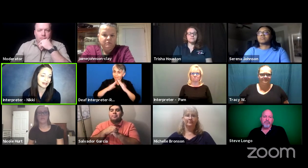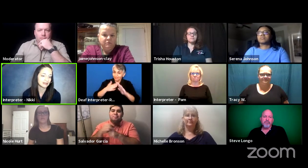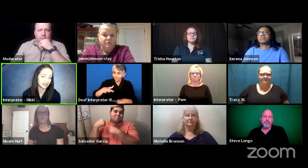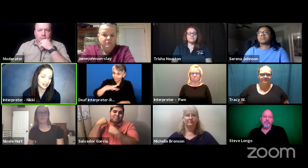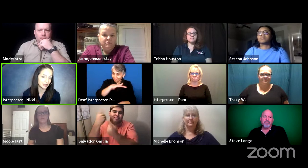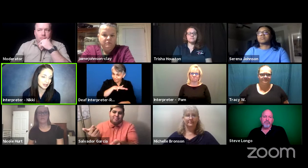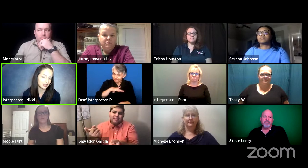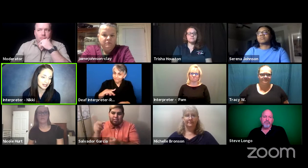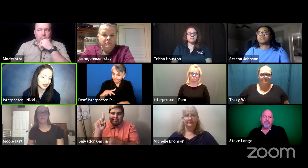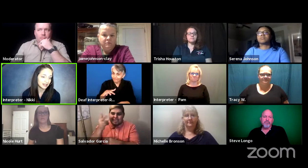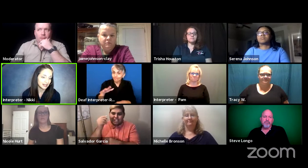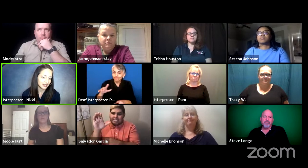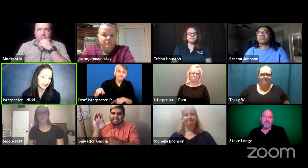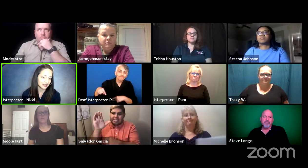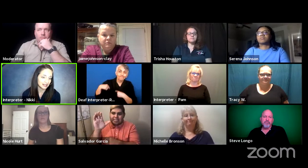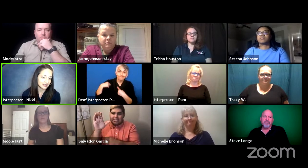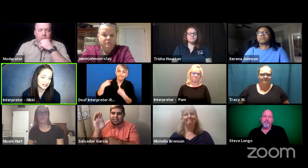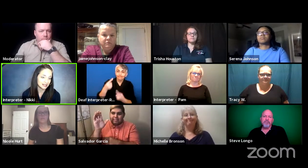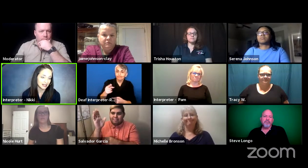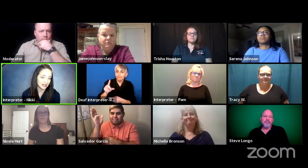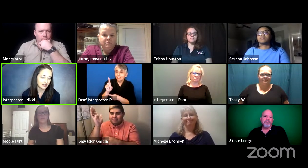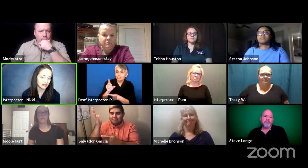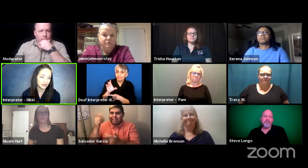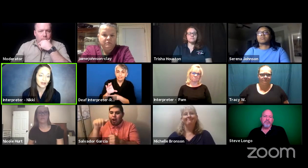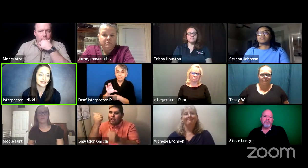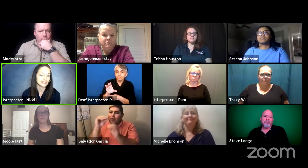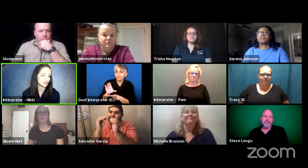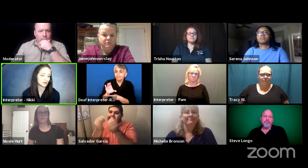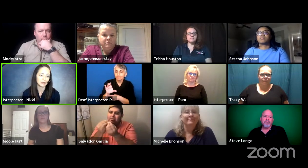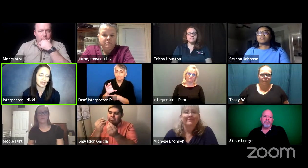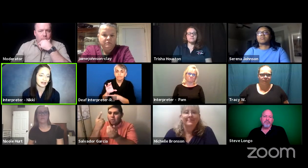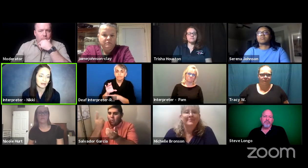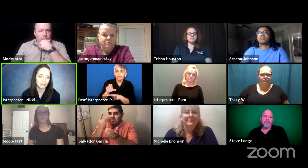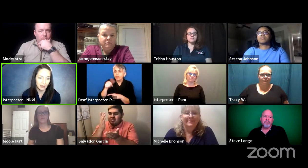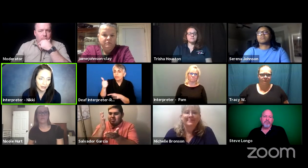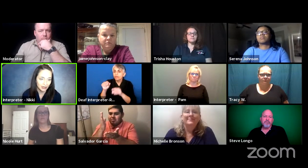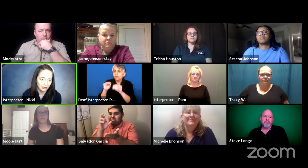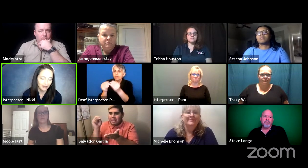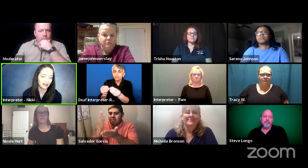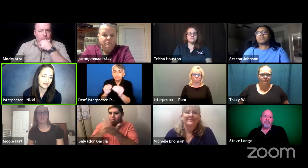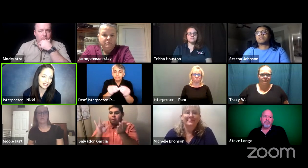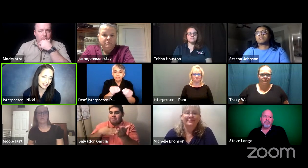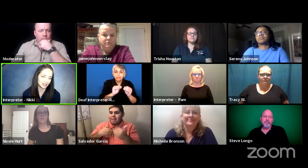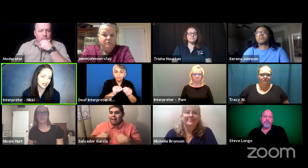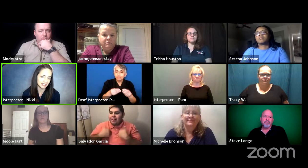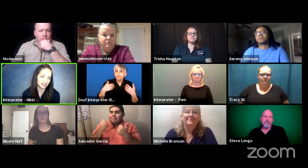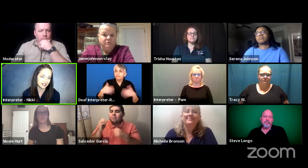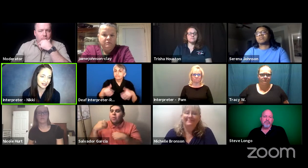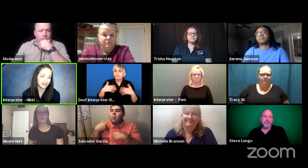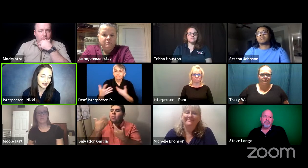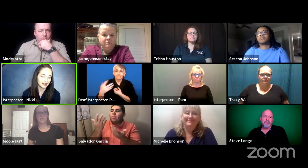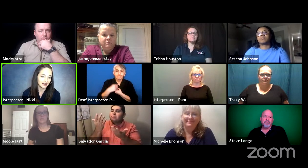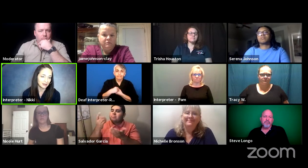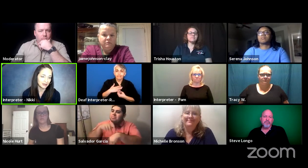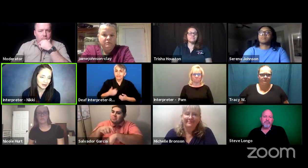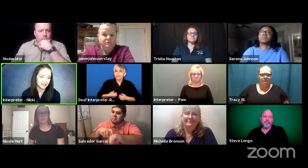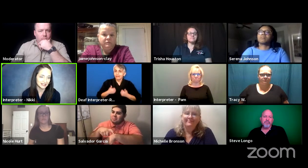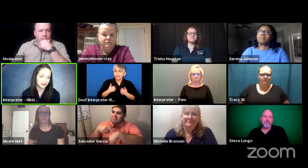to my community. And I have long since been a member of DHHSC. Not